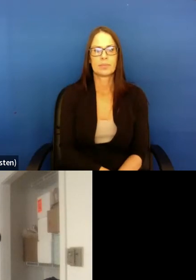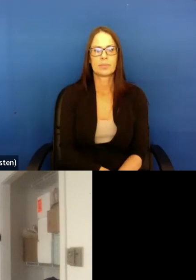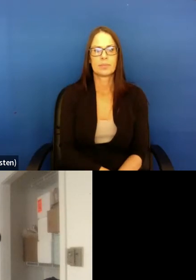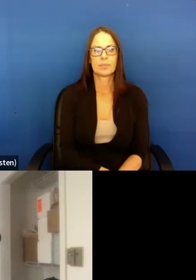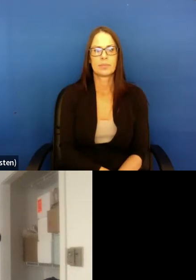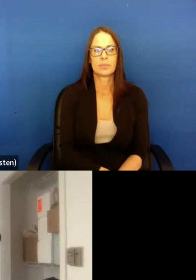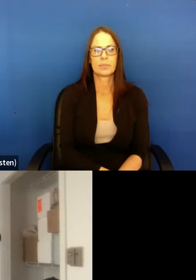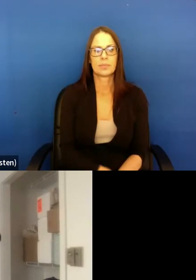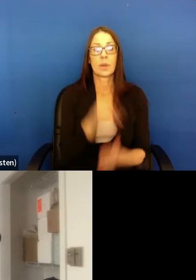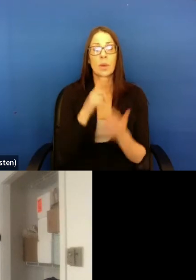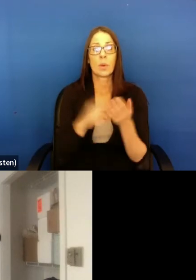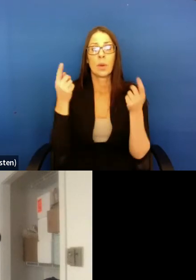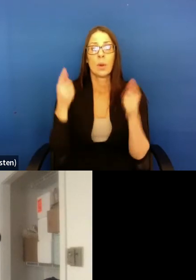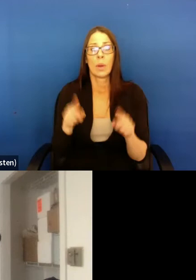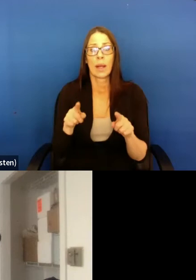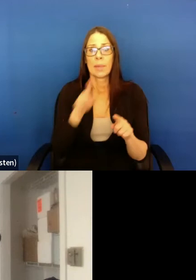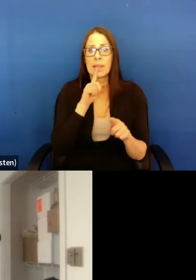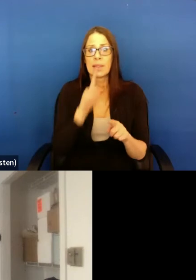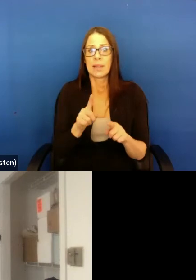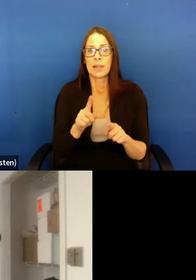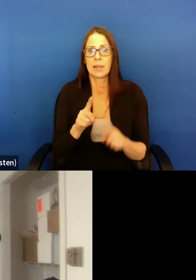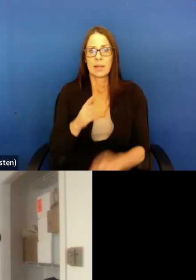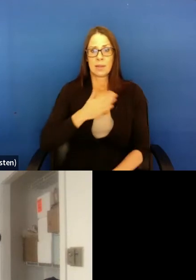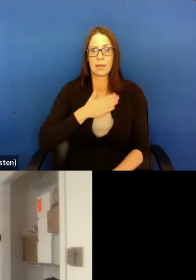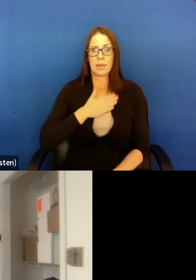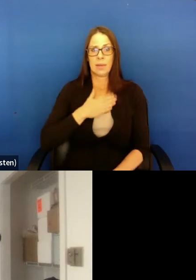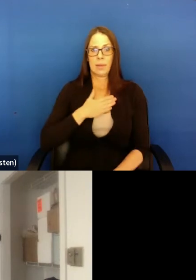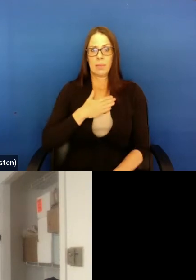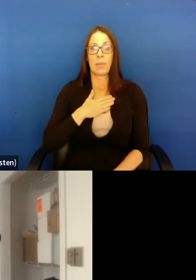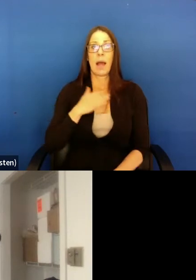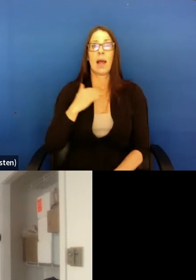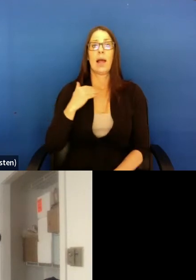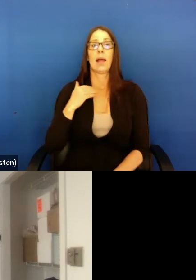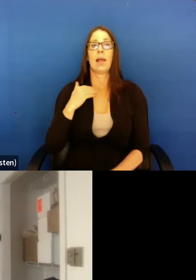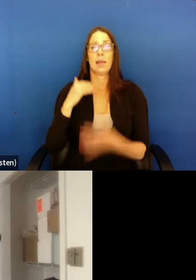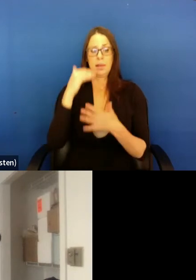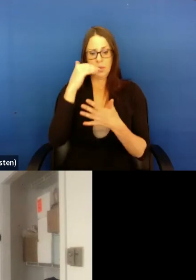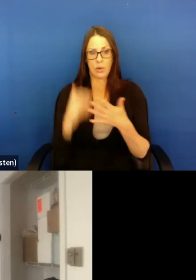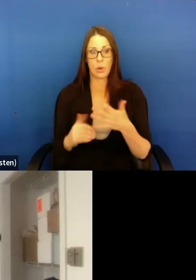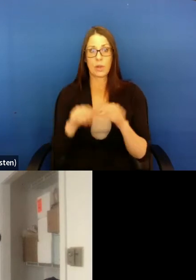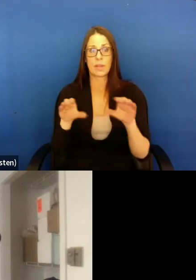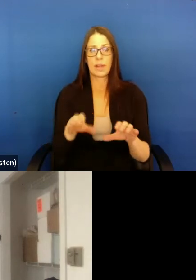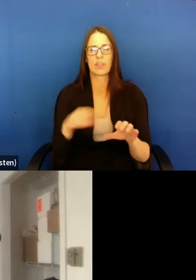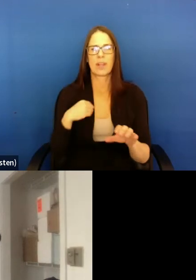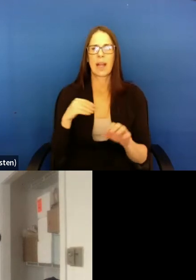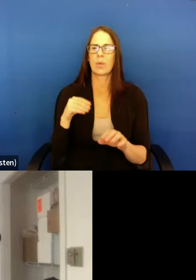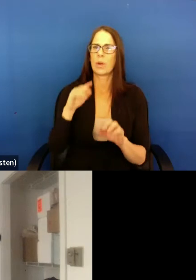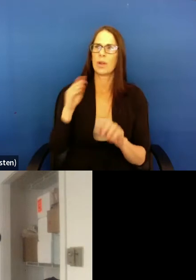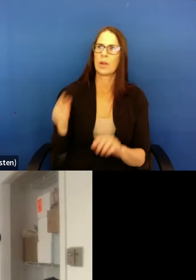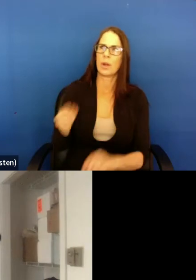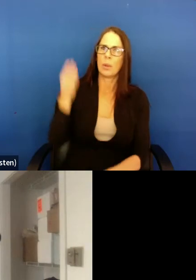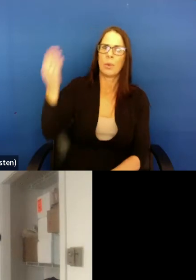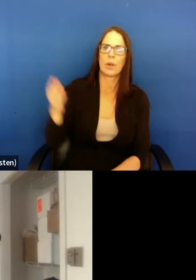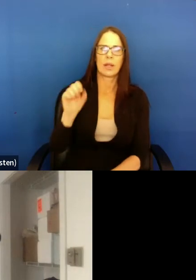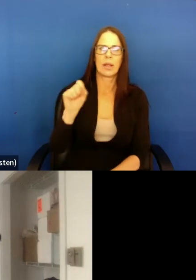what happens is, I think my course of action on some of them will be to put in what we call an SCPR, which is a space and